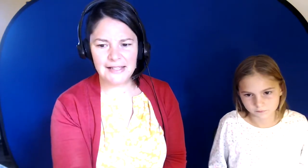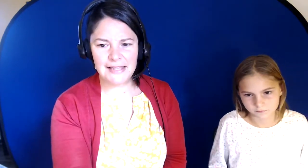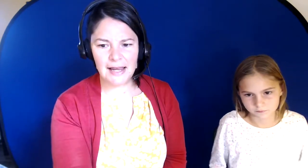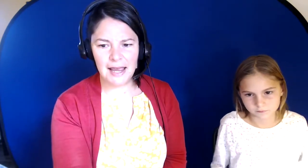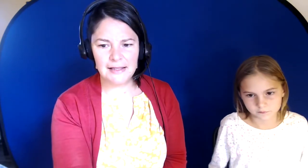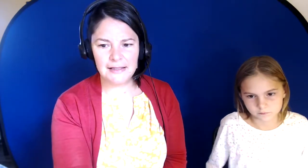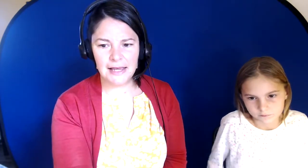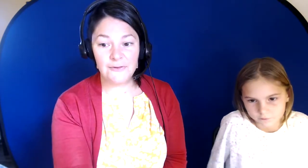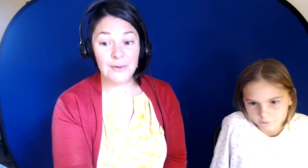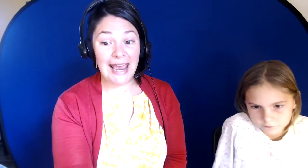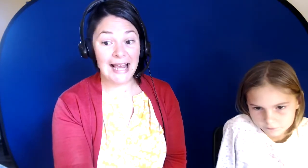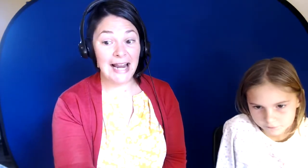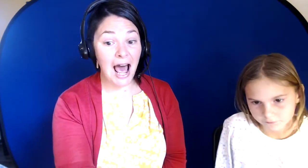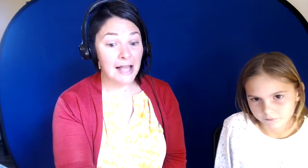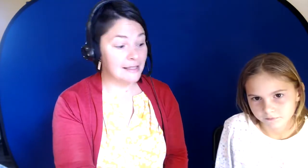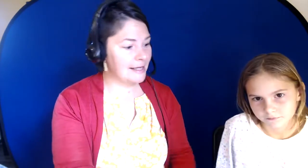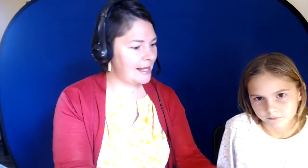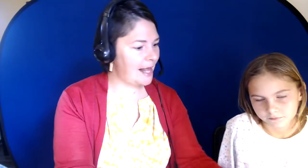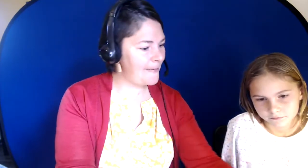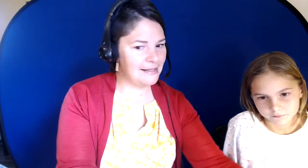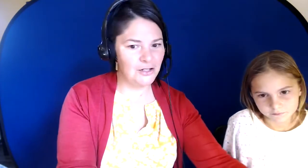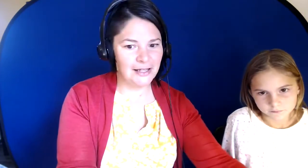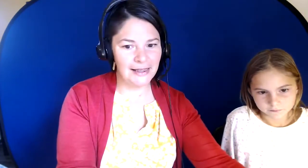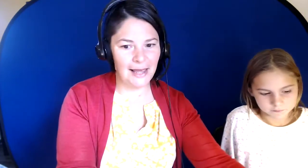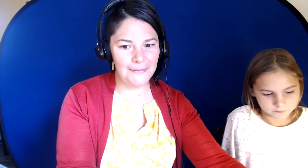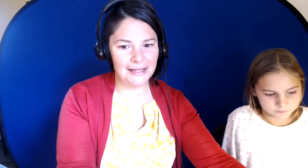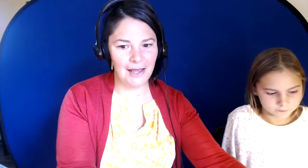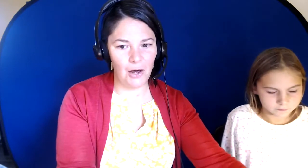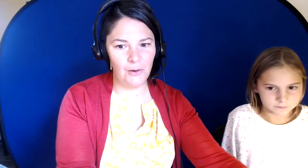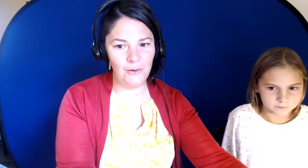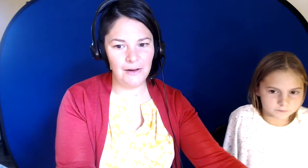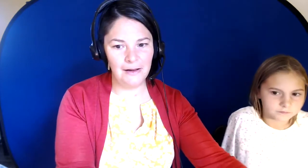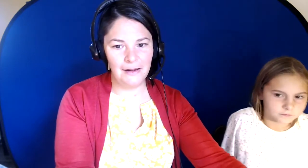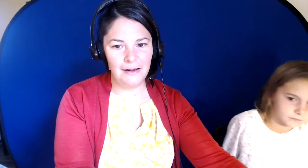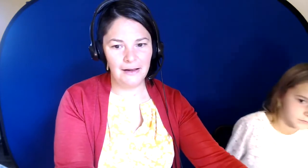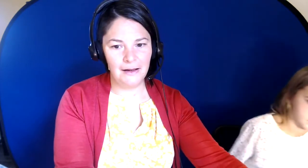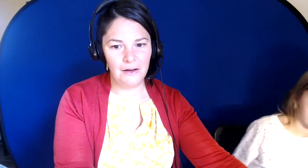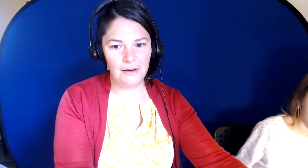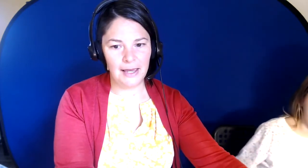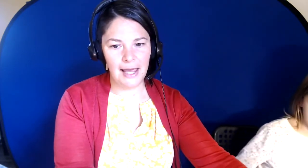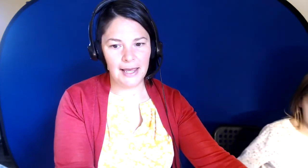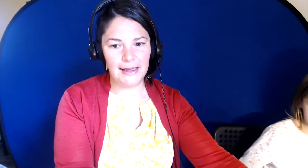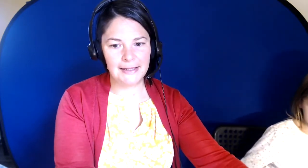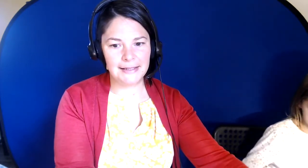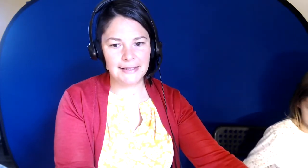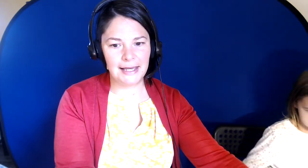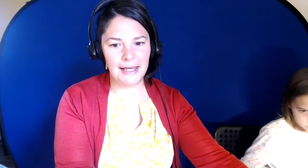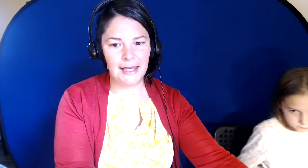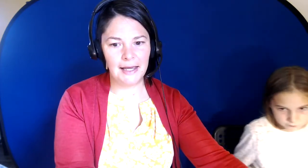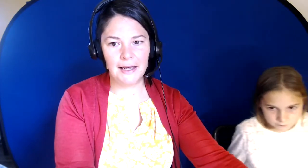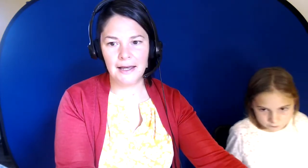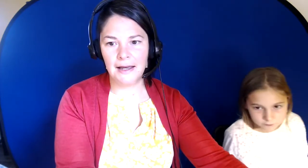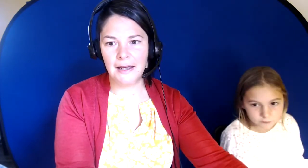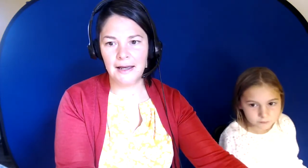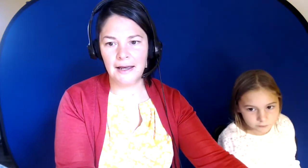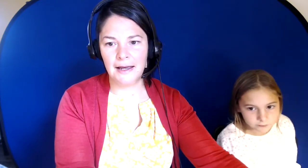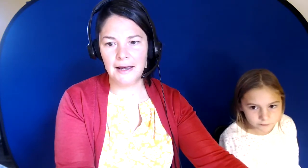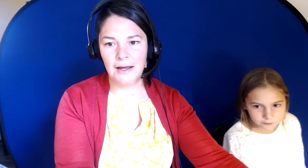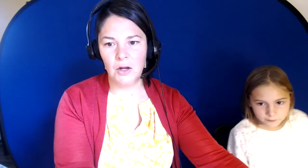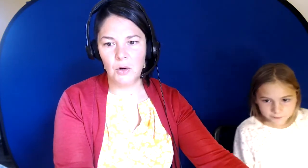second. If you cannot get a message in, let me know. Okay, let's see. What